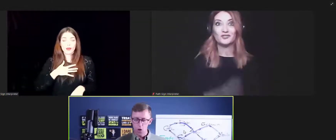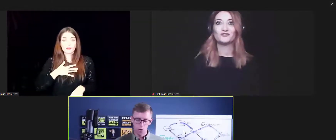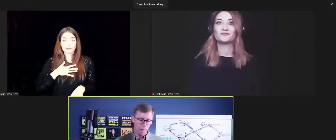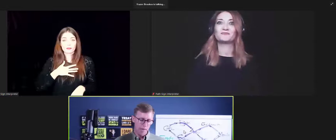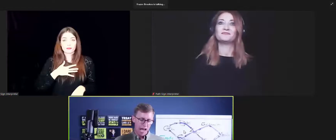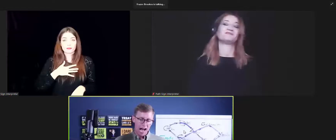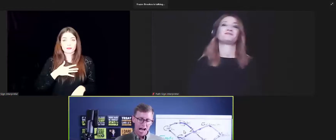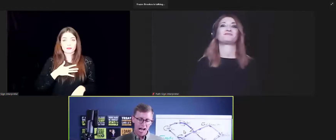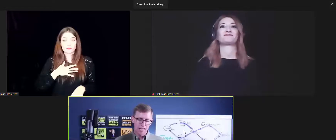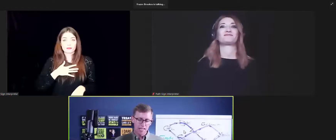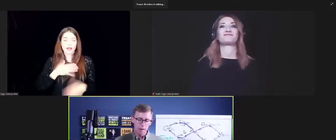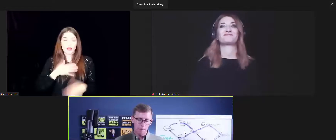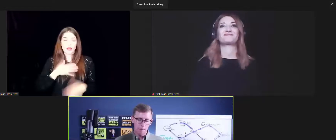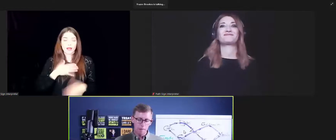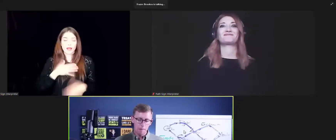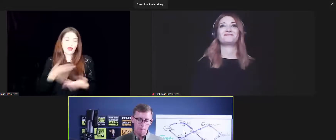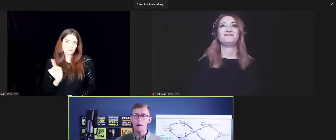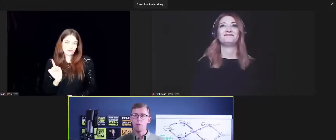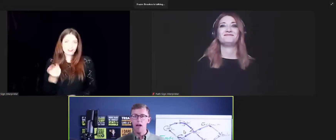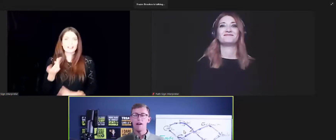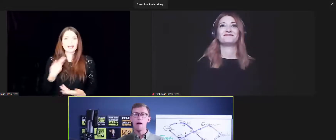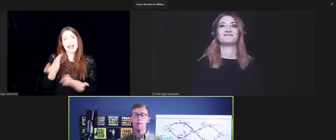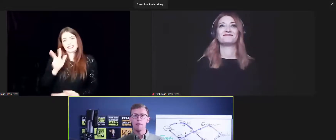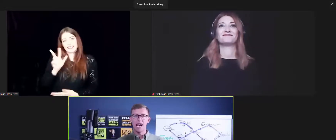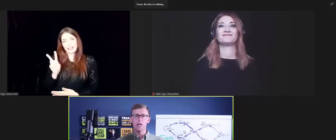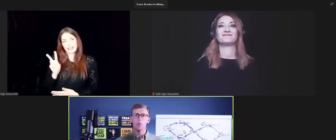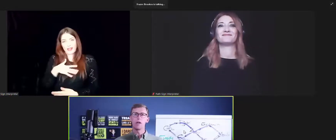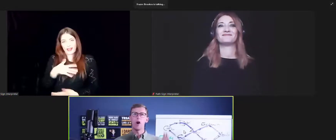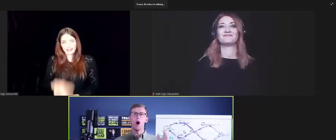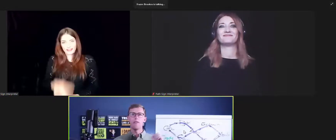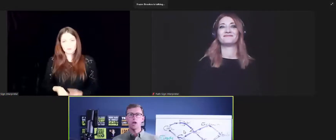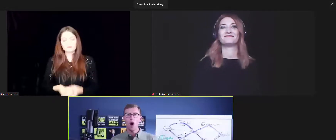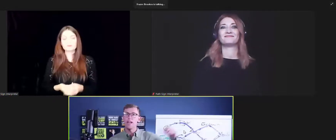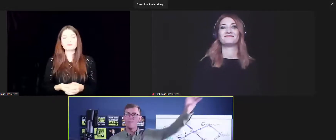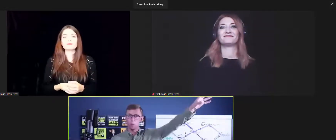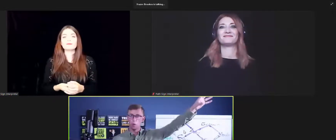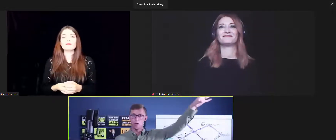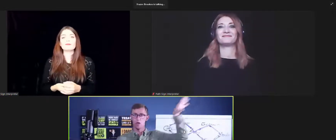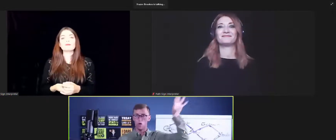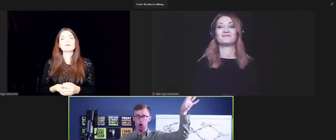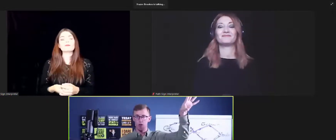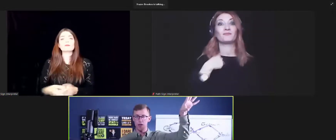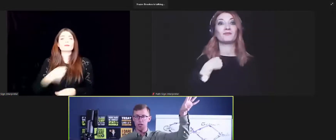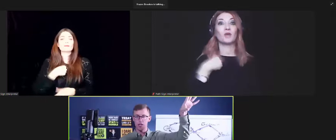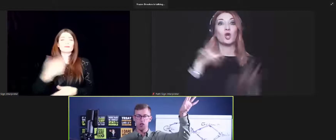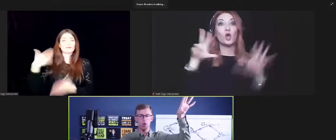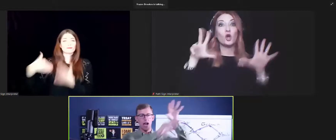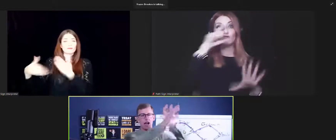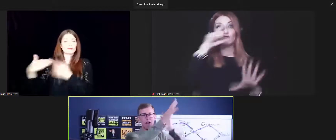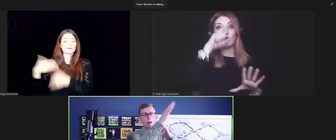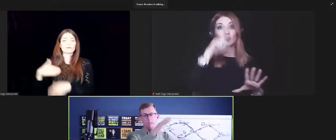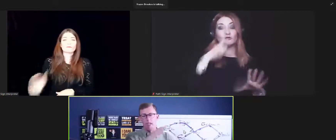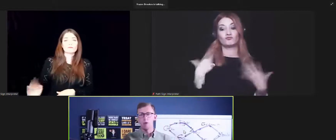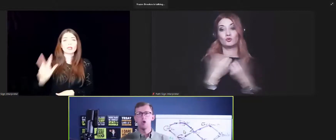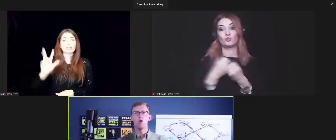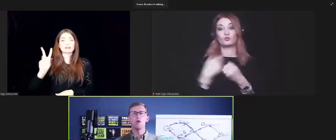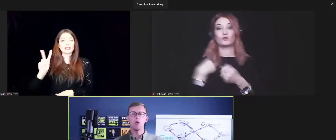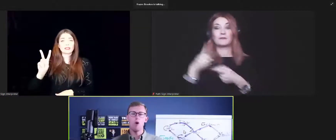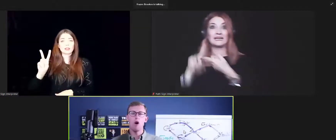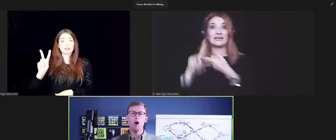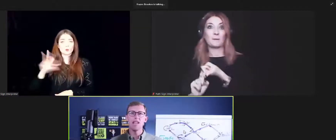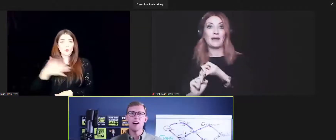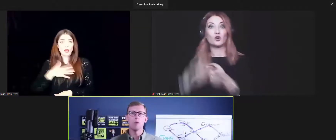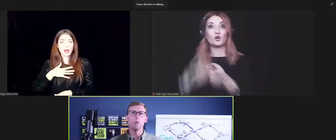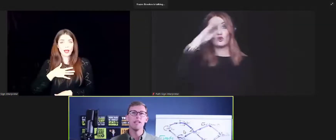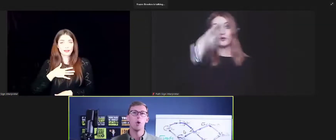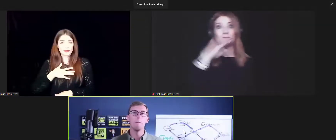old. And me and my brother and my mum and dad, we got in the car in Liverpool, which is in the northwest of the UK. And we drove down